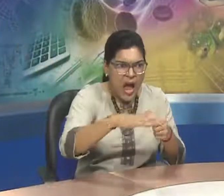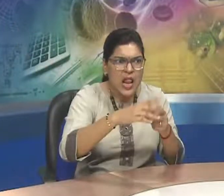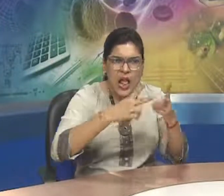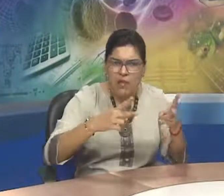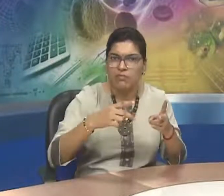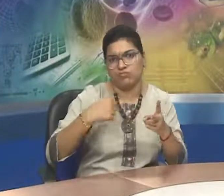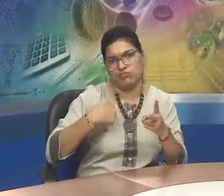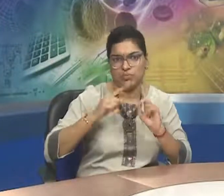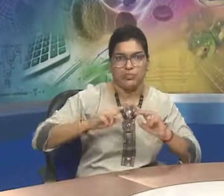some